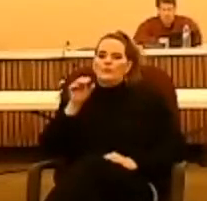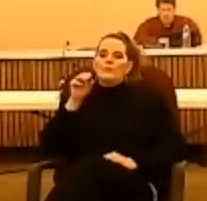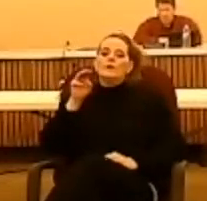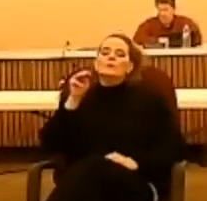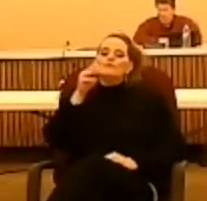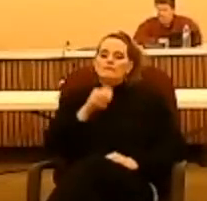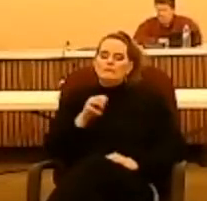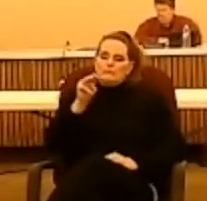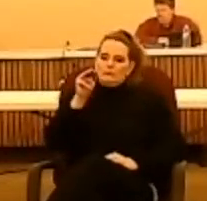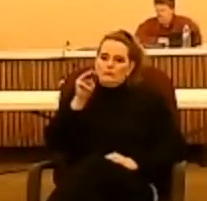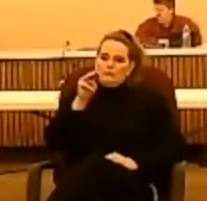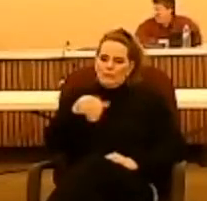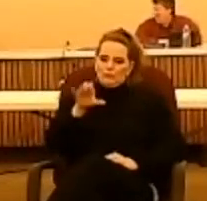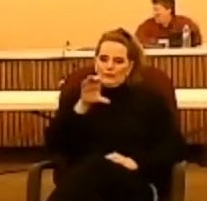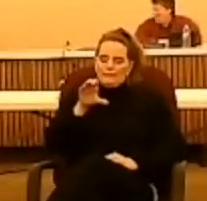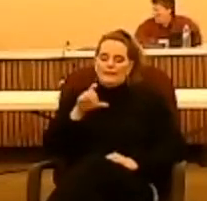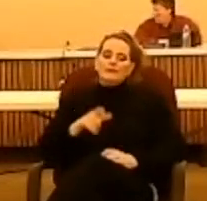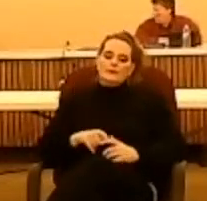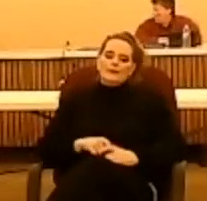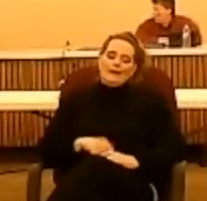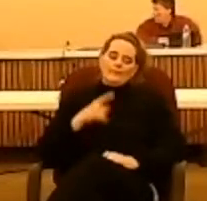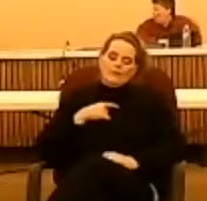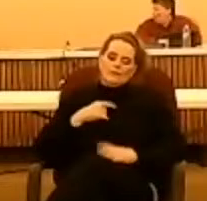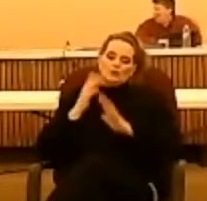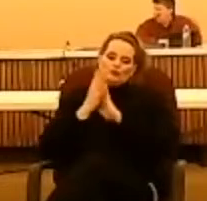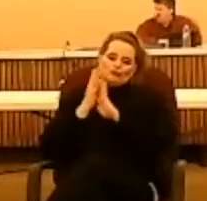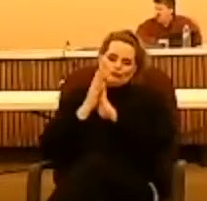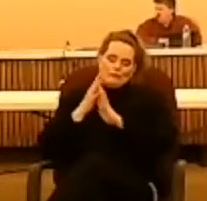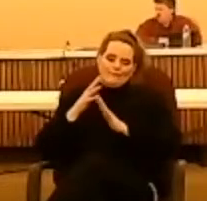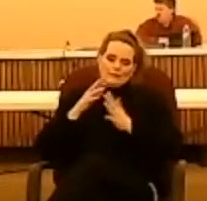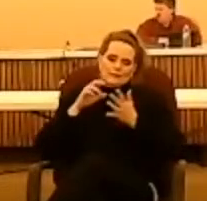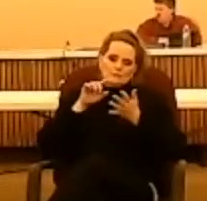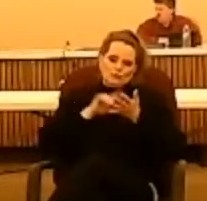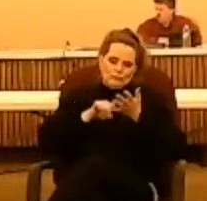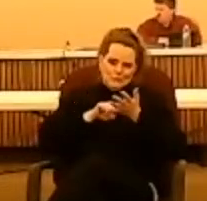And in the traffic study, as you saw, you know,